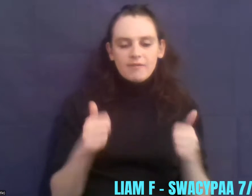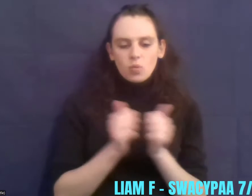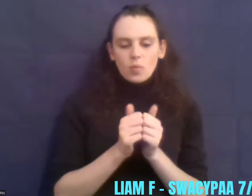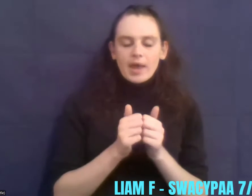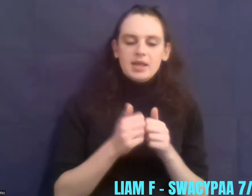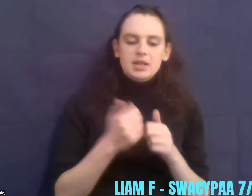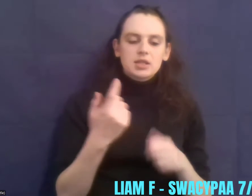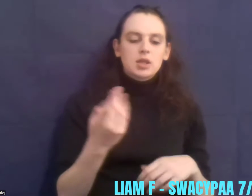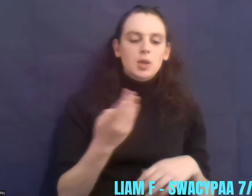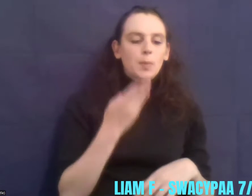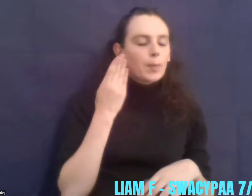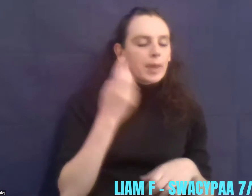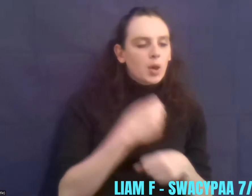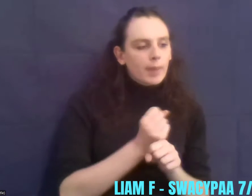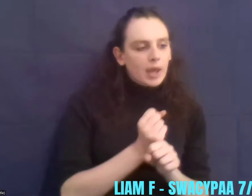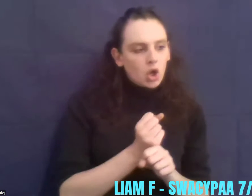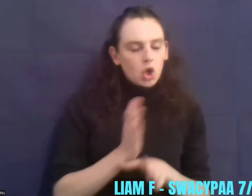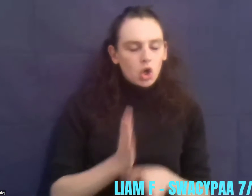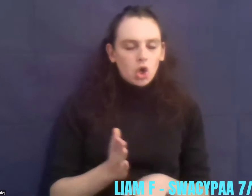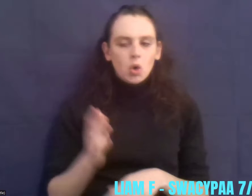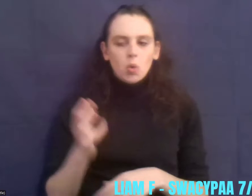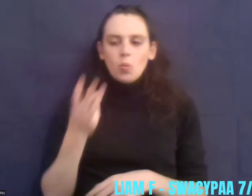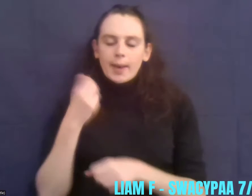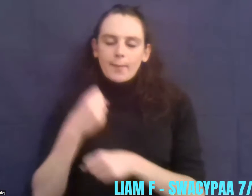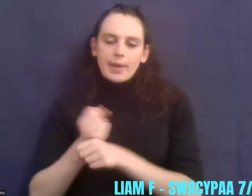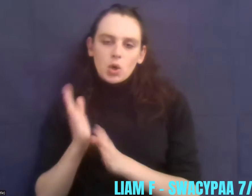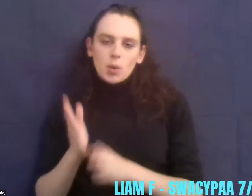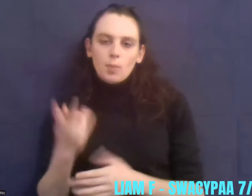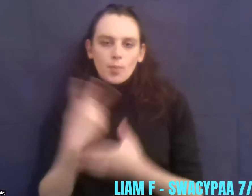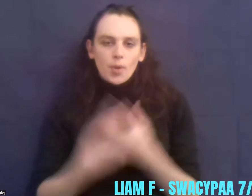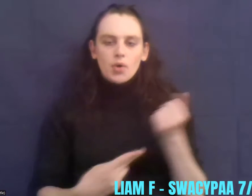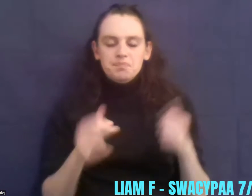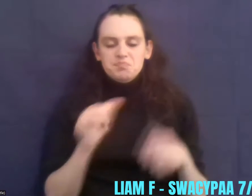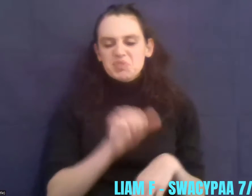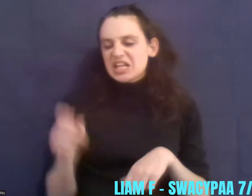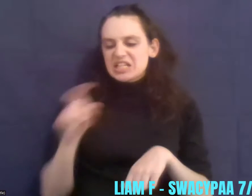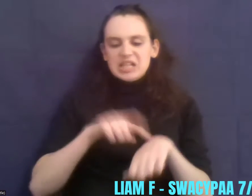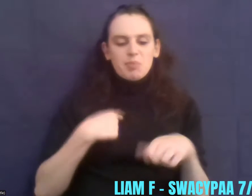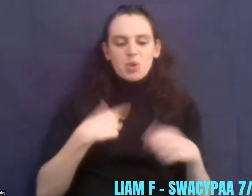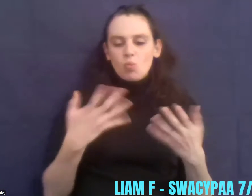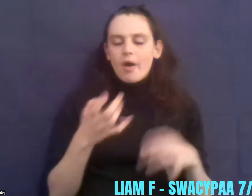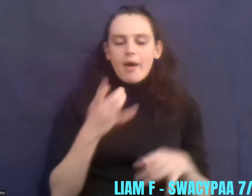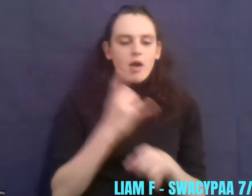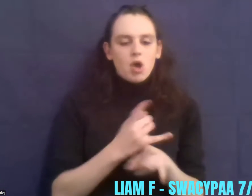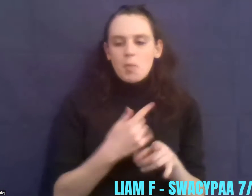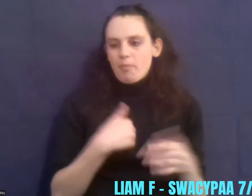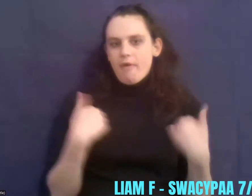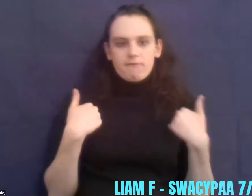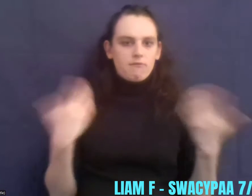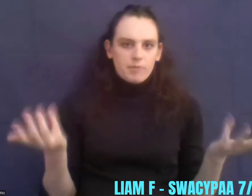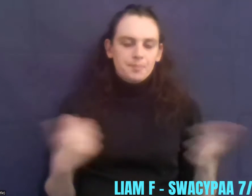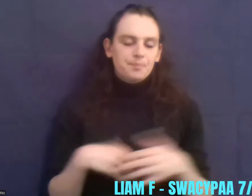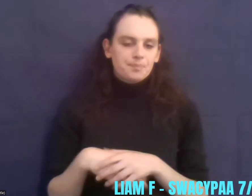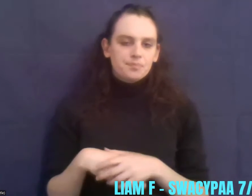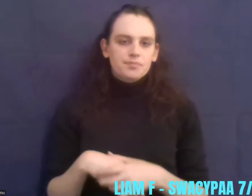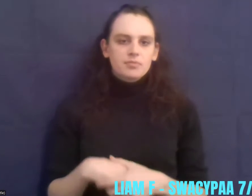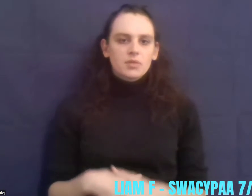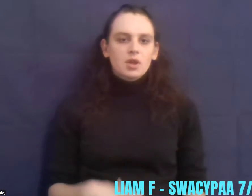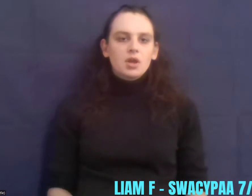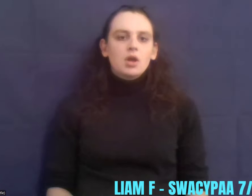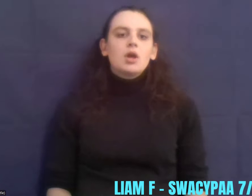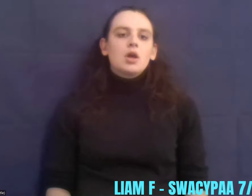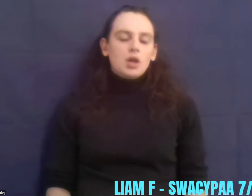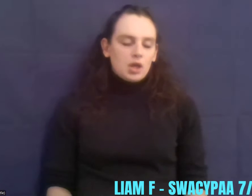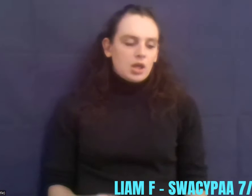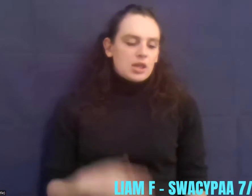it. Um, and my days in that last 6 months of my drinking career looked